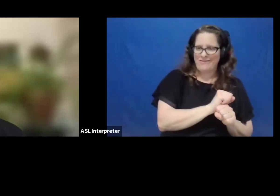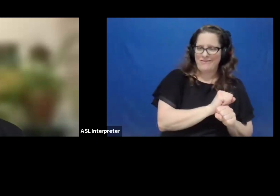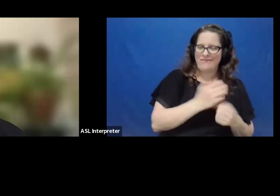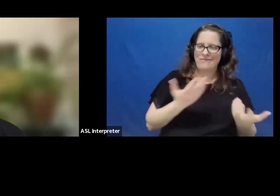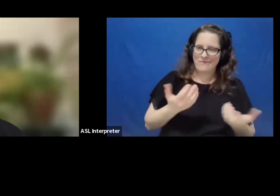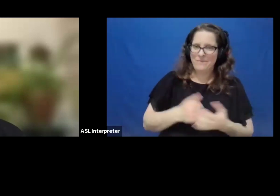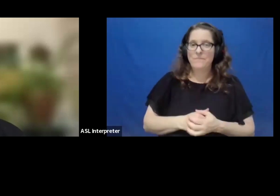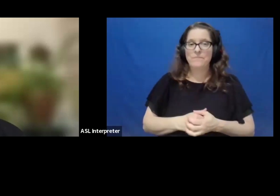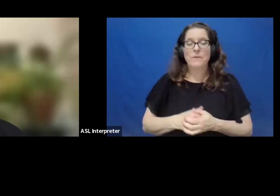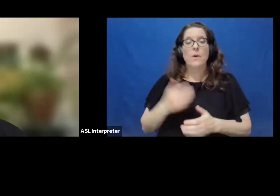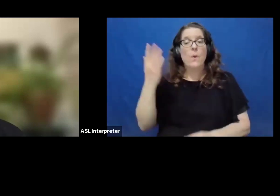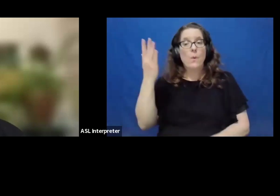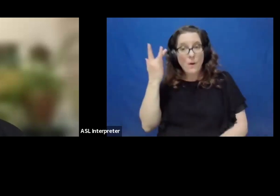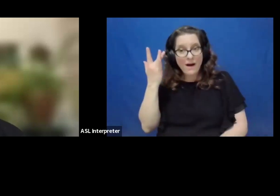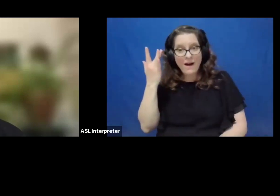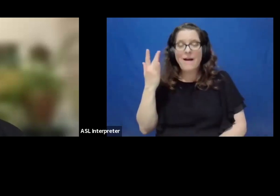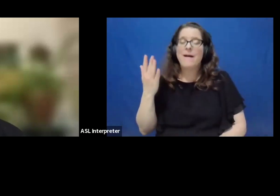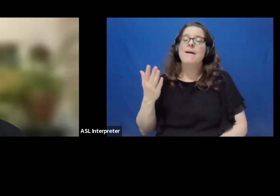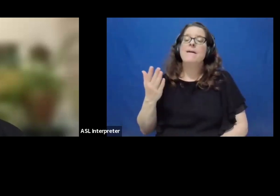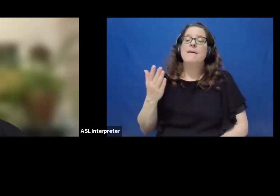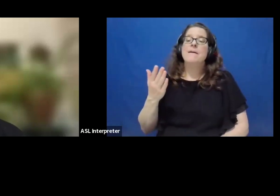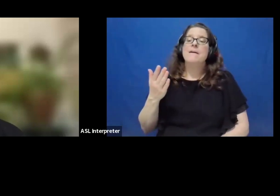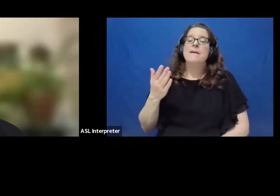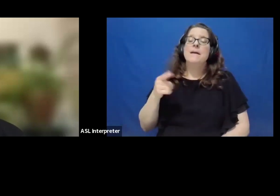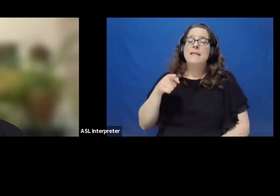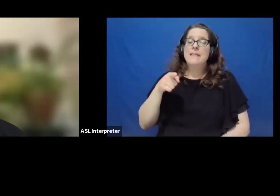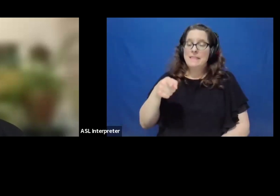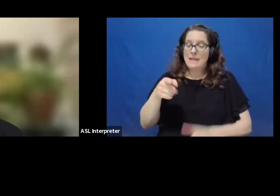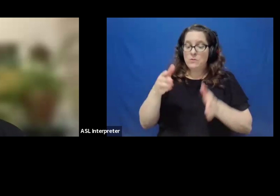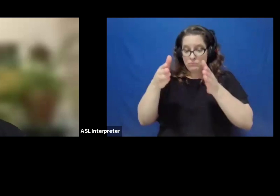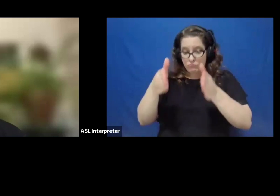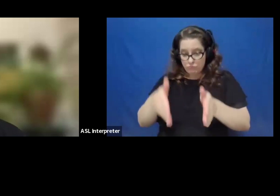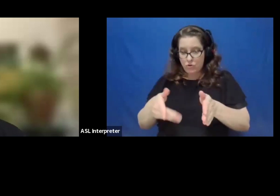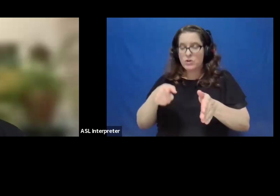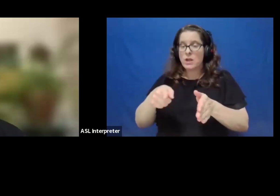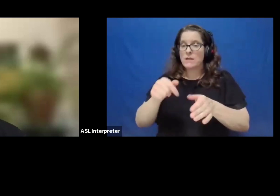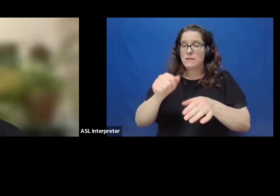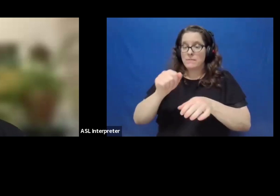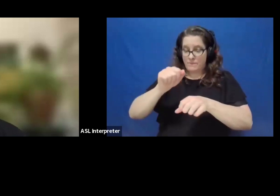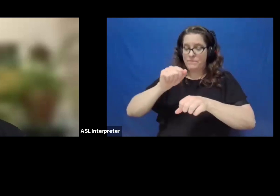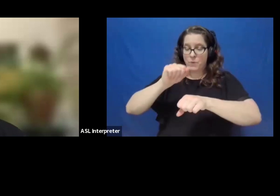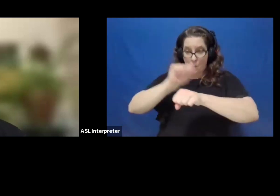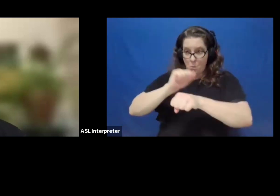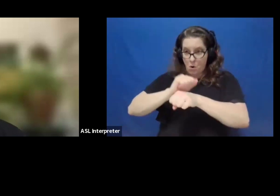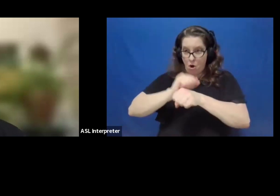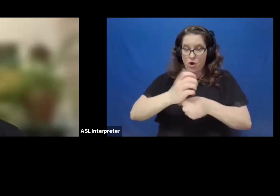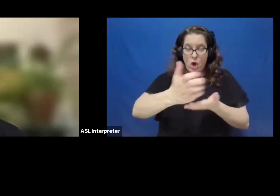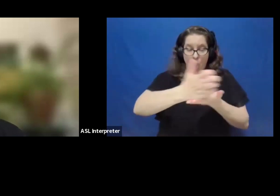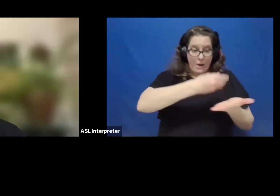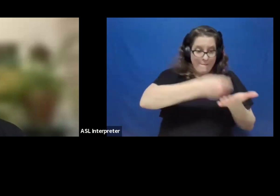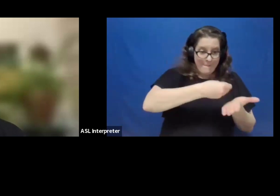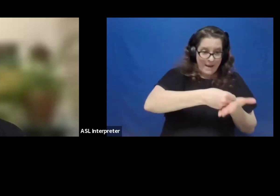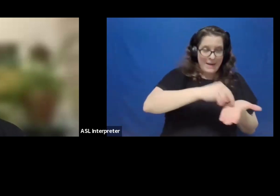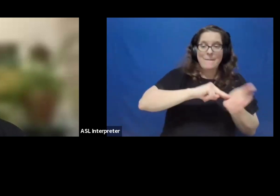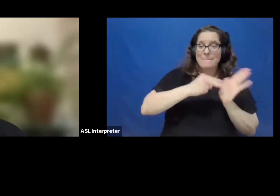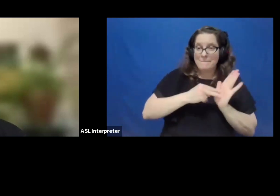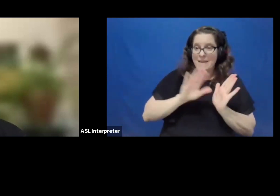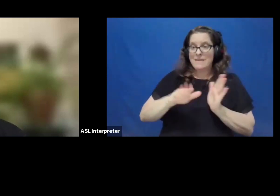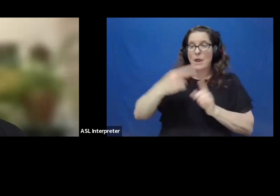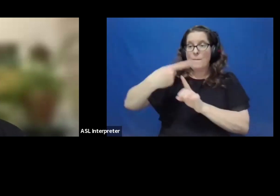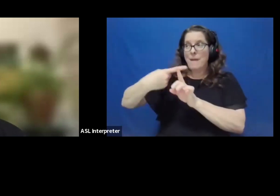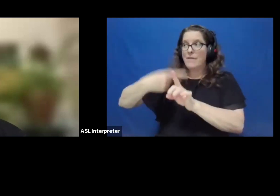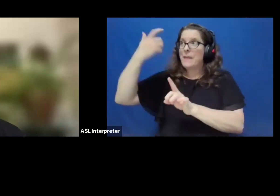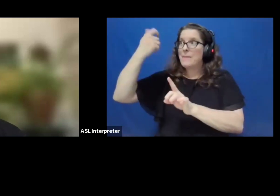is, although their earnings from work will reduce the amount of SSI they get, their earnings